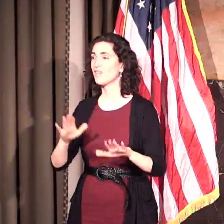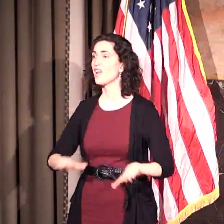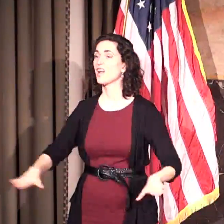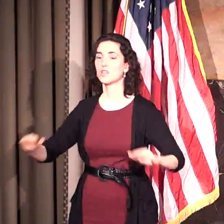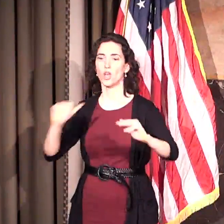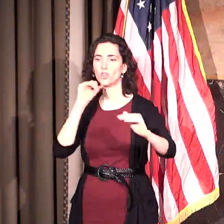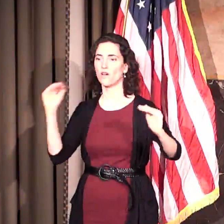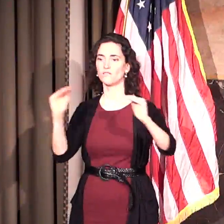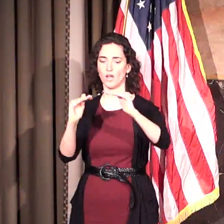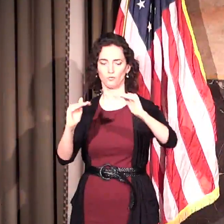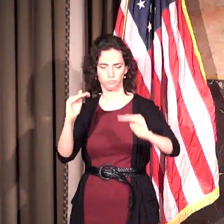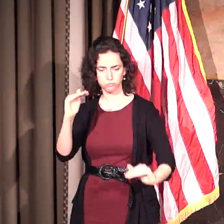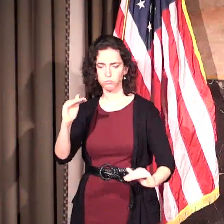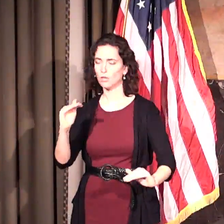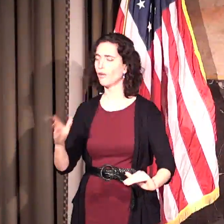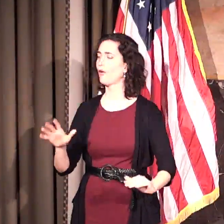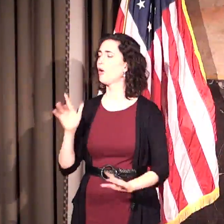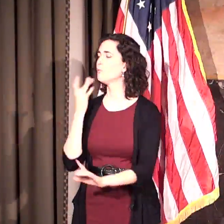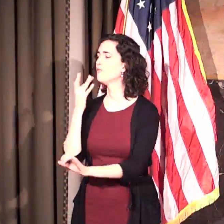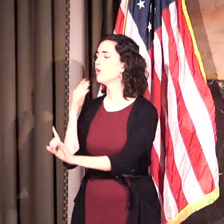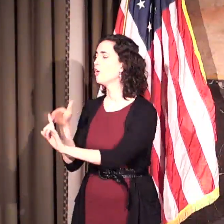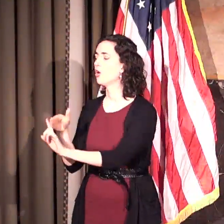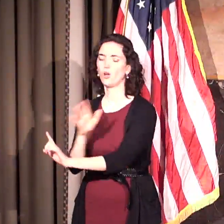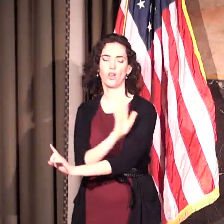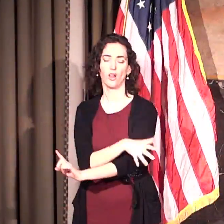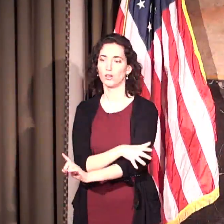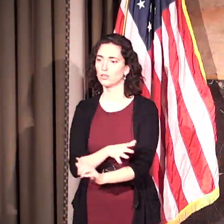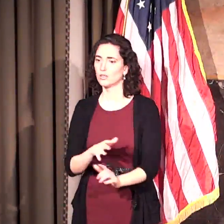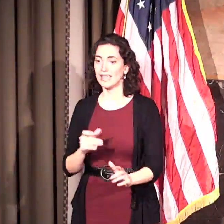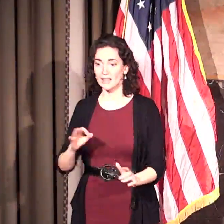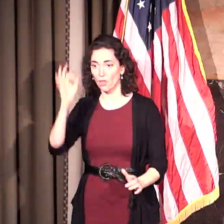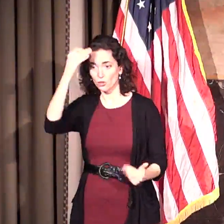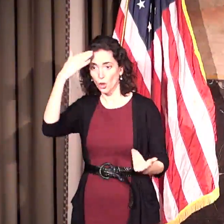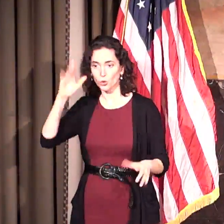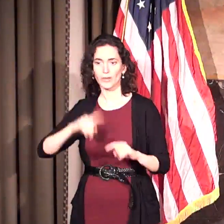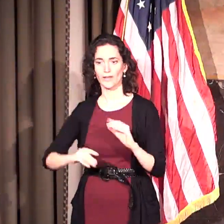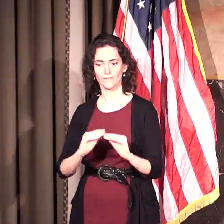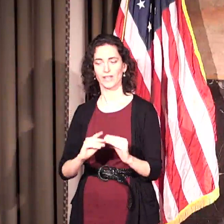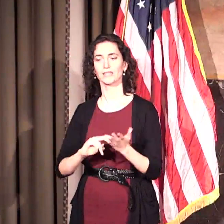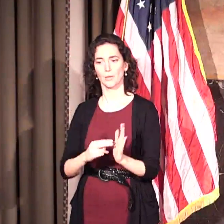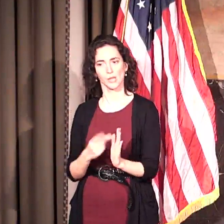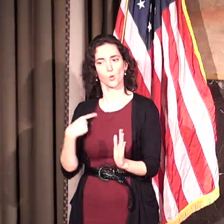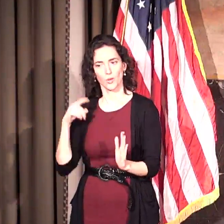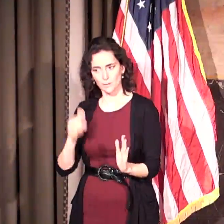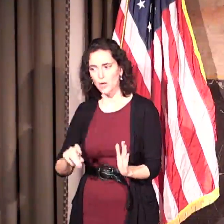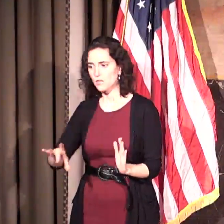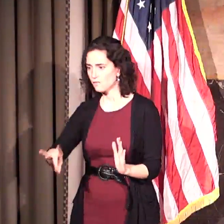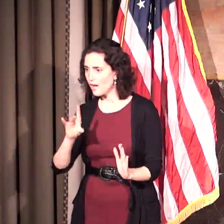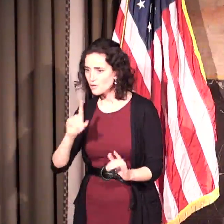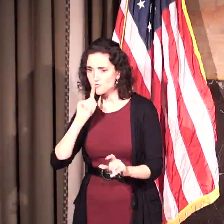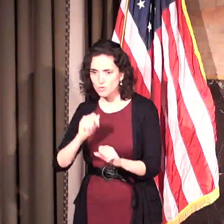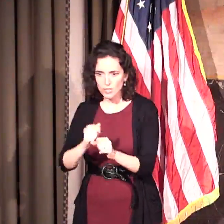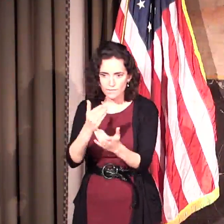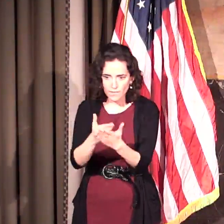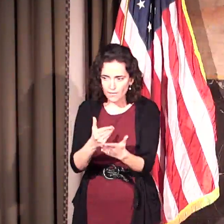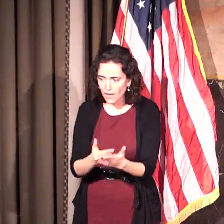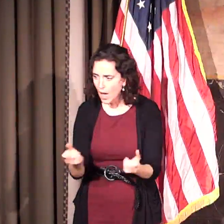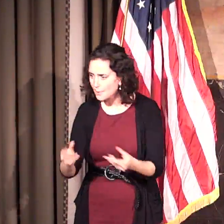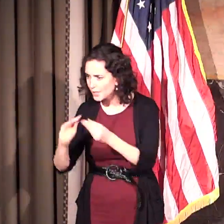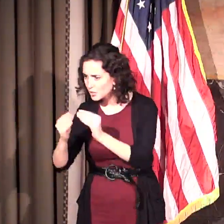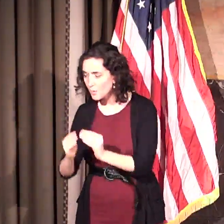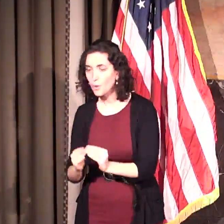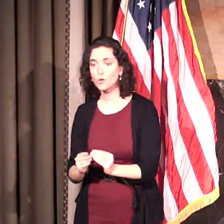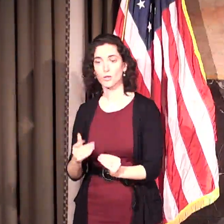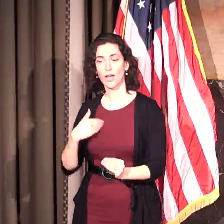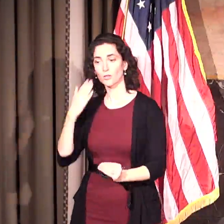of it. But I do know that the Department of Health is working aggressively to address these data challenges, and again, I'm